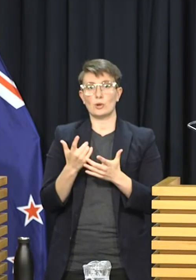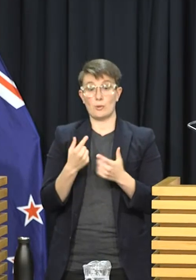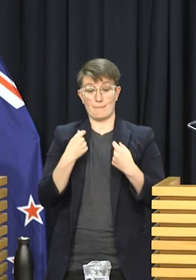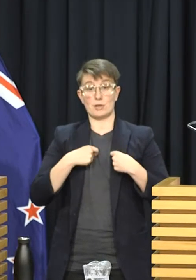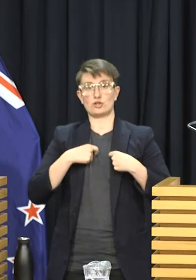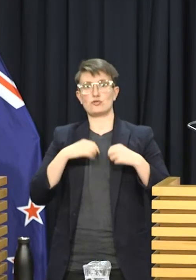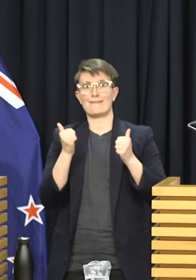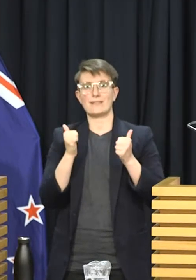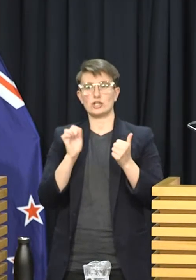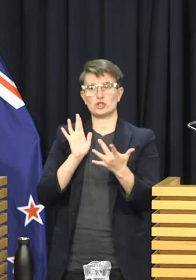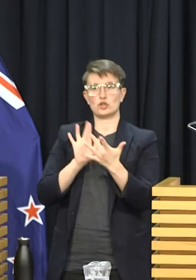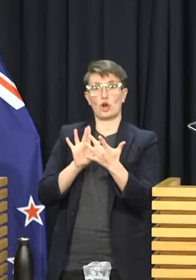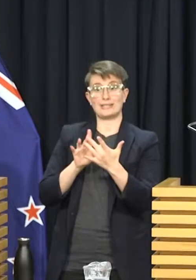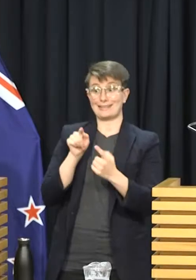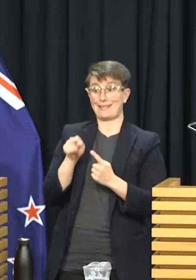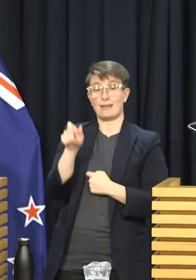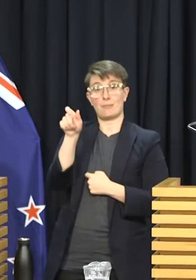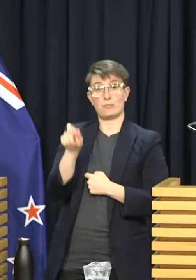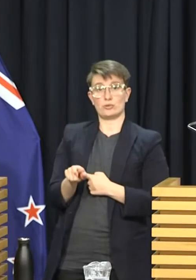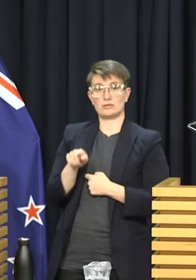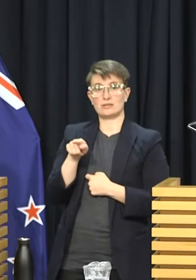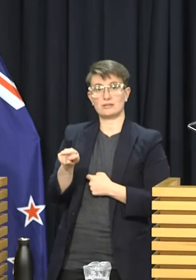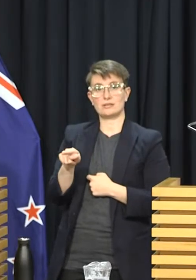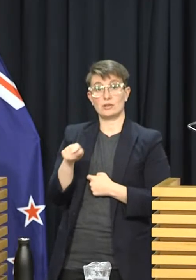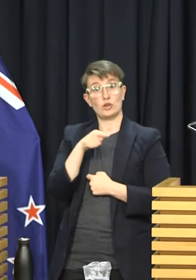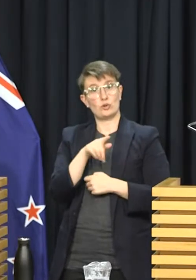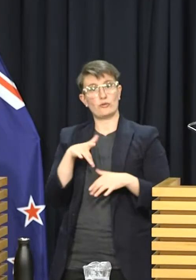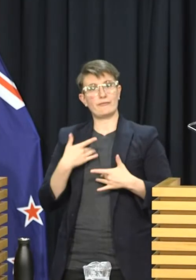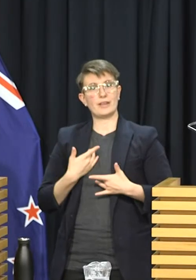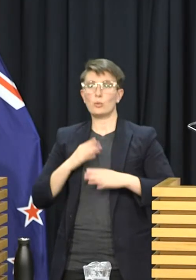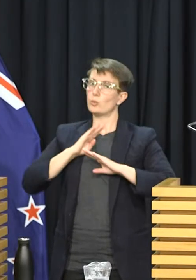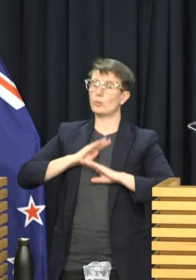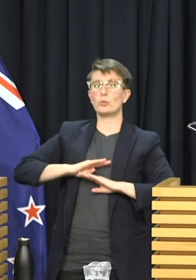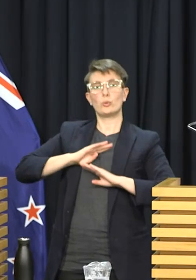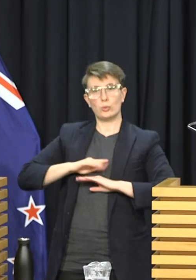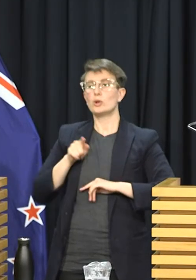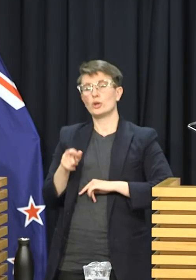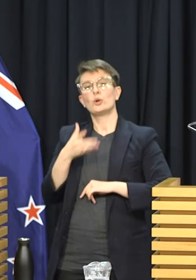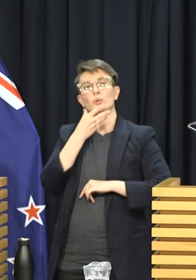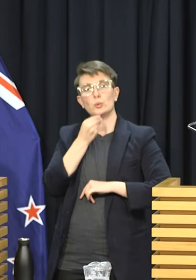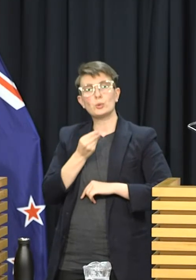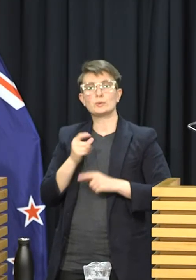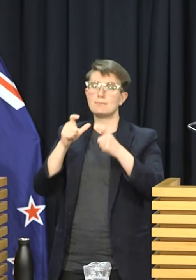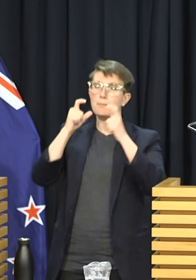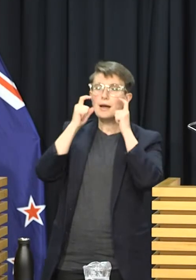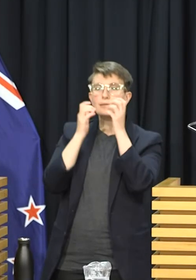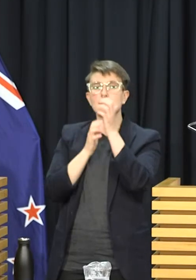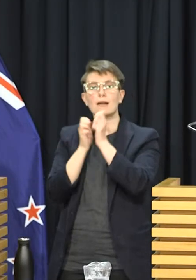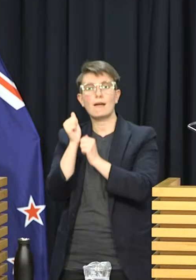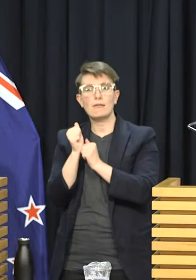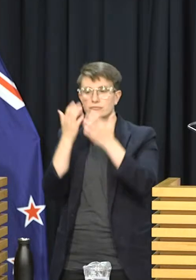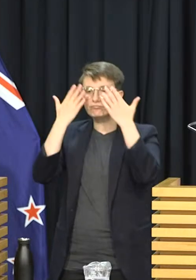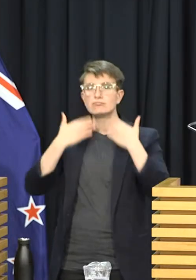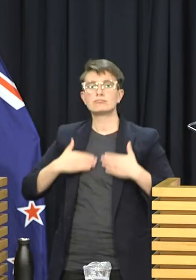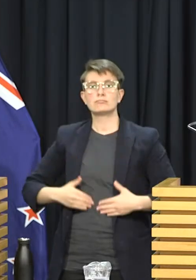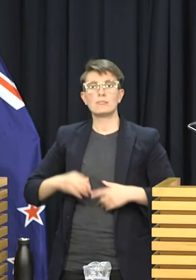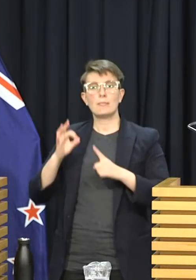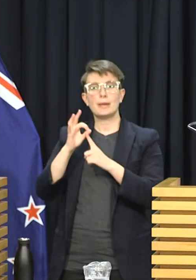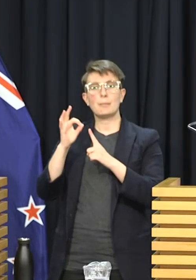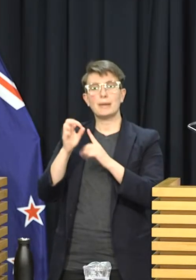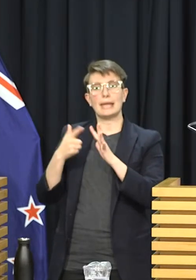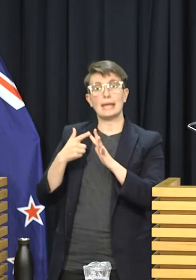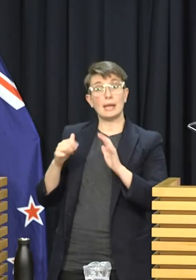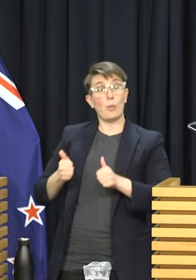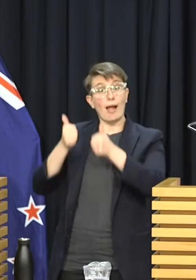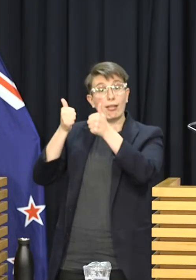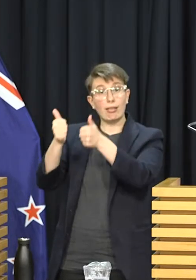you confident that that PPE was used appropriately throughout their time at the Grand Millennium Hotel? Look, I can